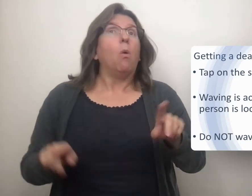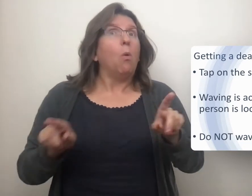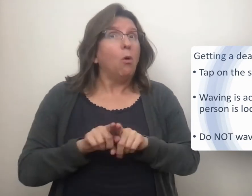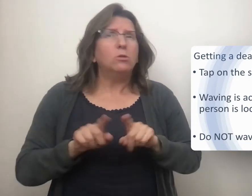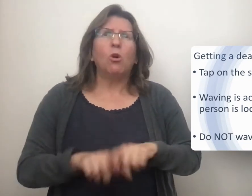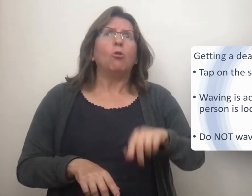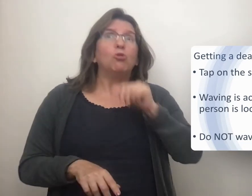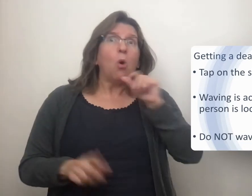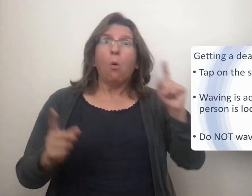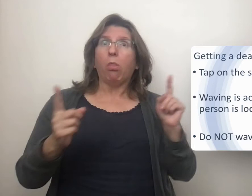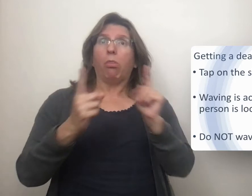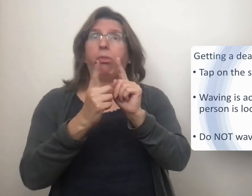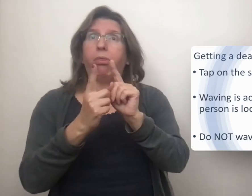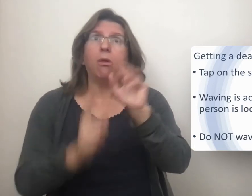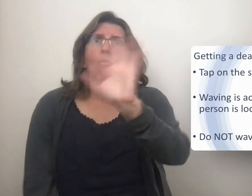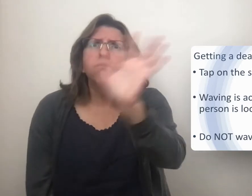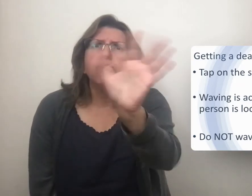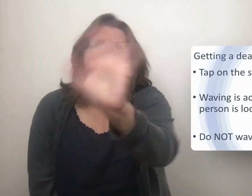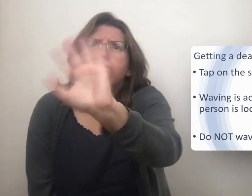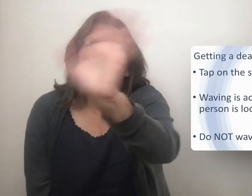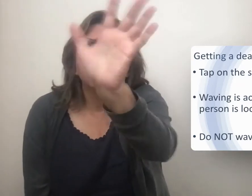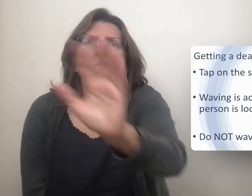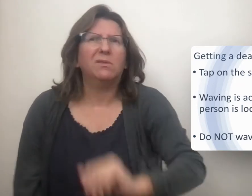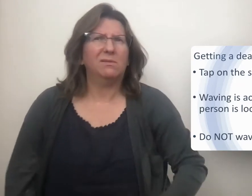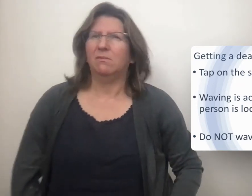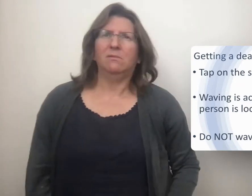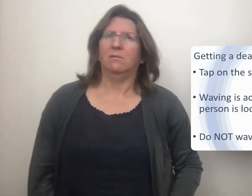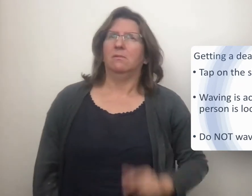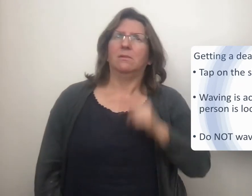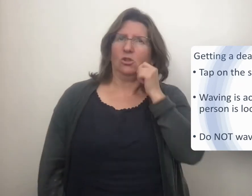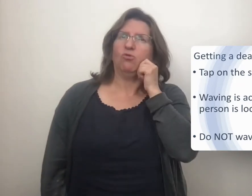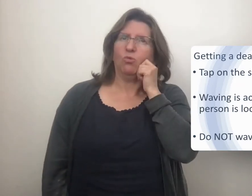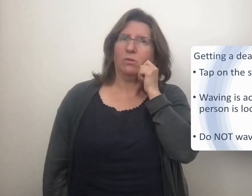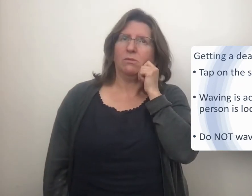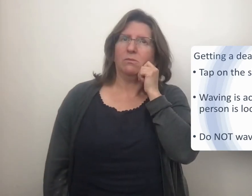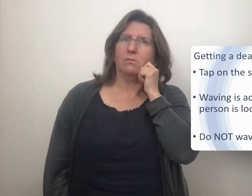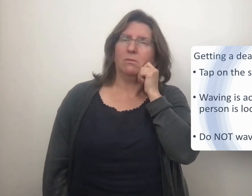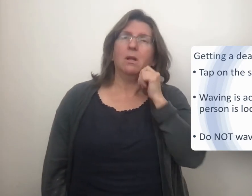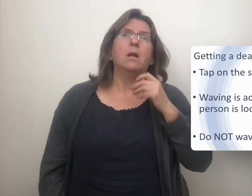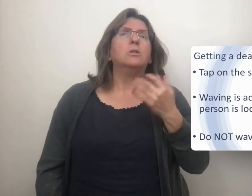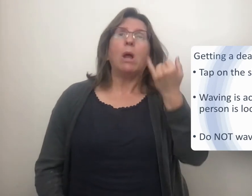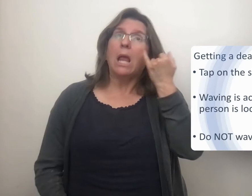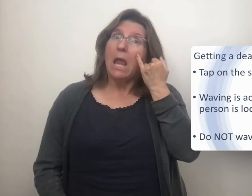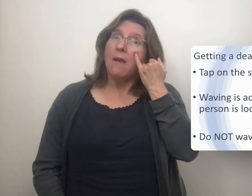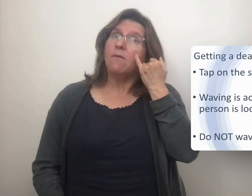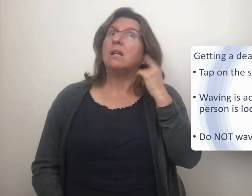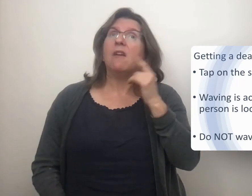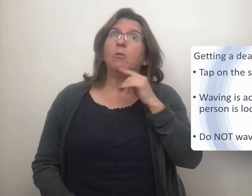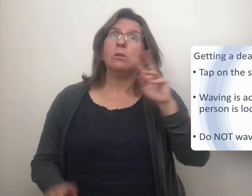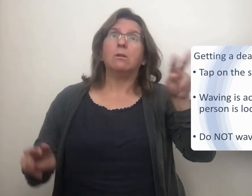You'll just look like a fool. Don't wave in a person's face. That's terribly rude. So wait until the person is